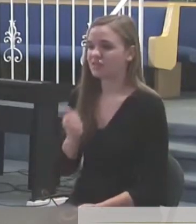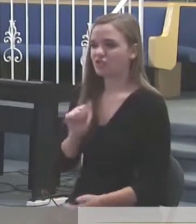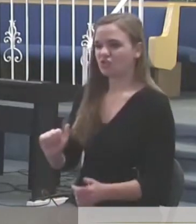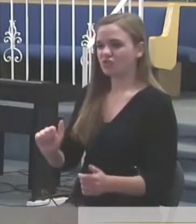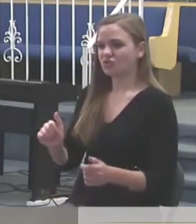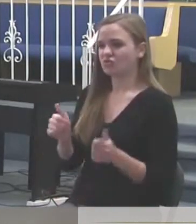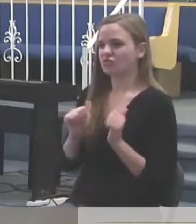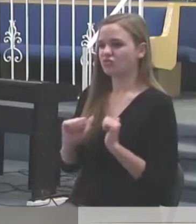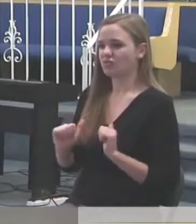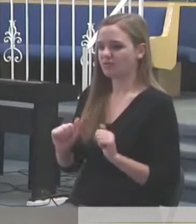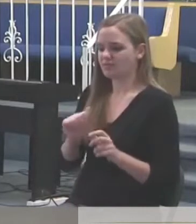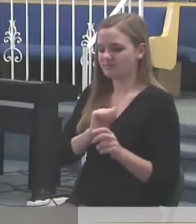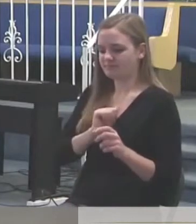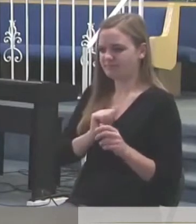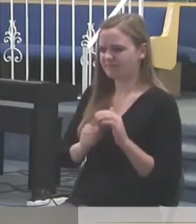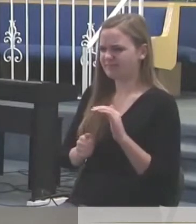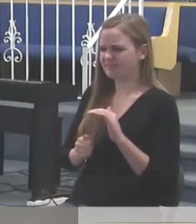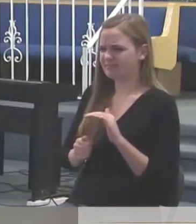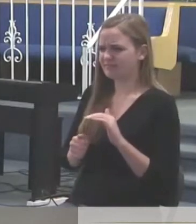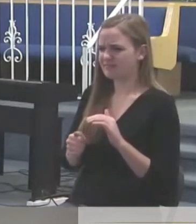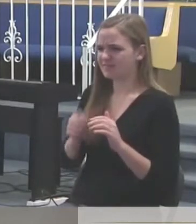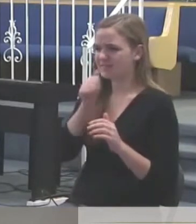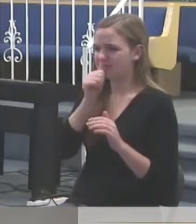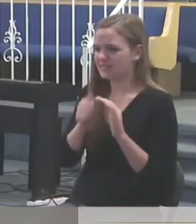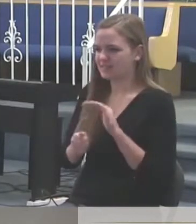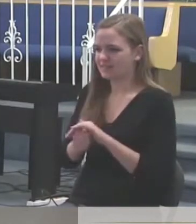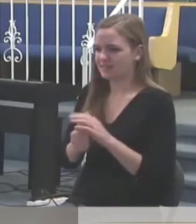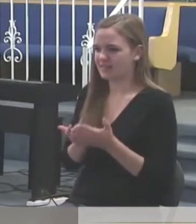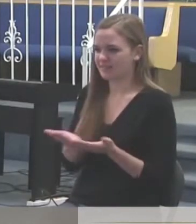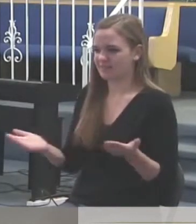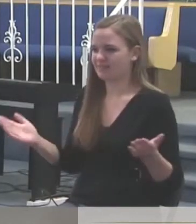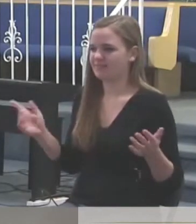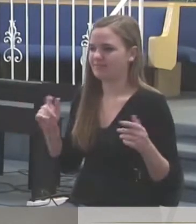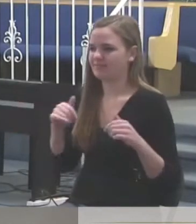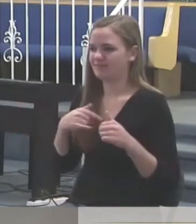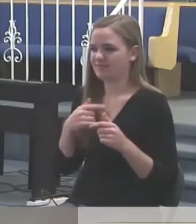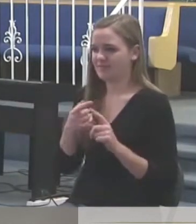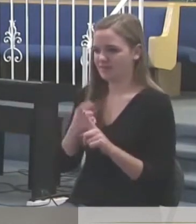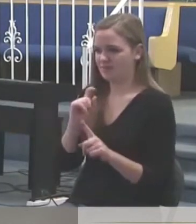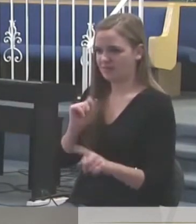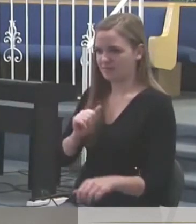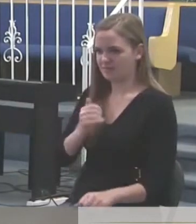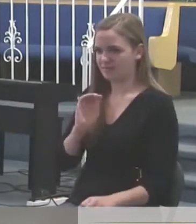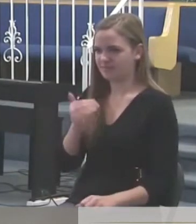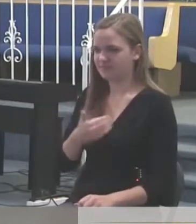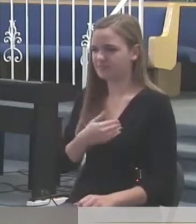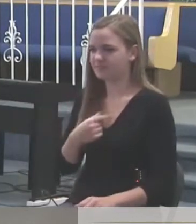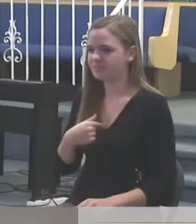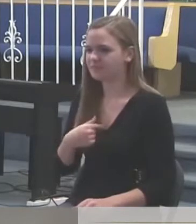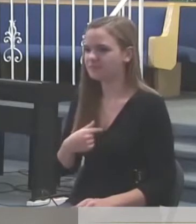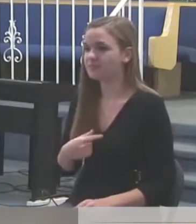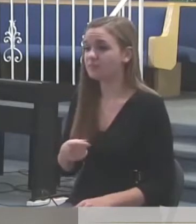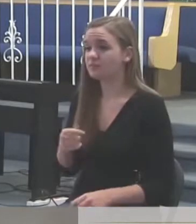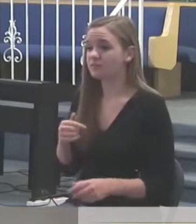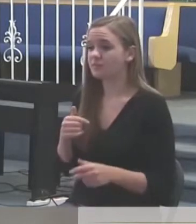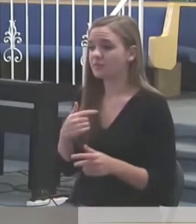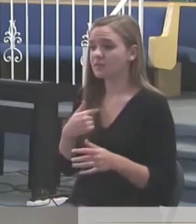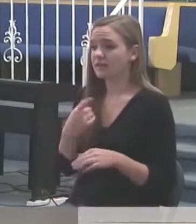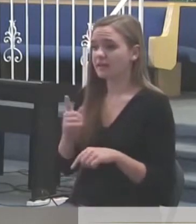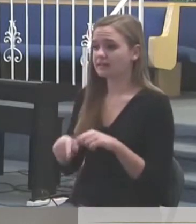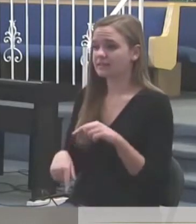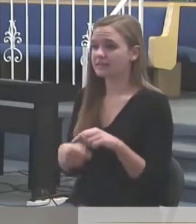self because we don't want to even think about it. I found myself doing that. I was like, you know what? I can't pretend like this didn't